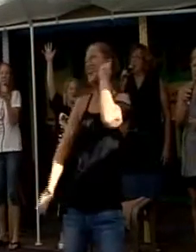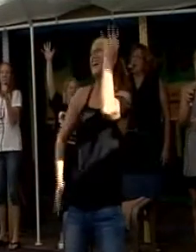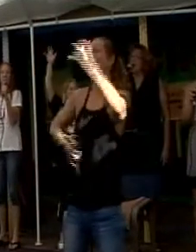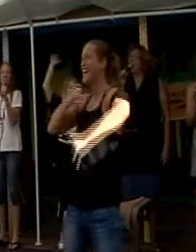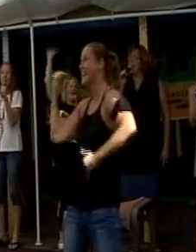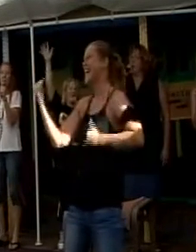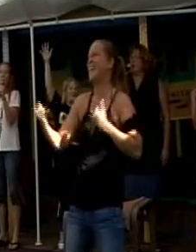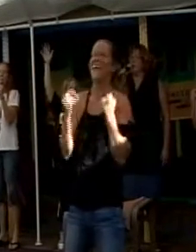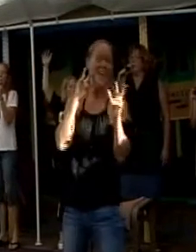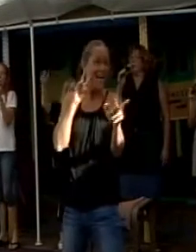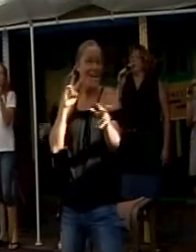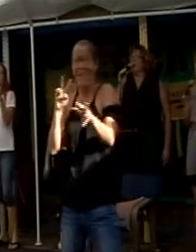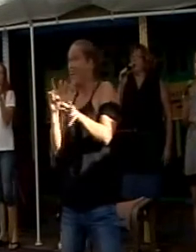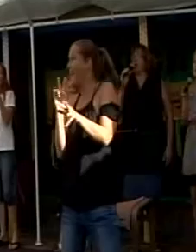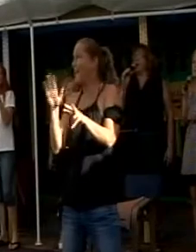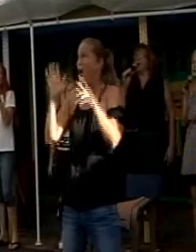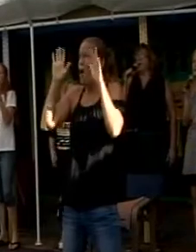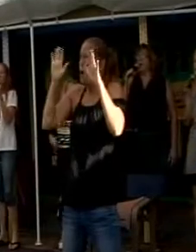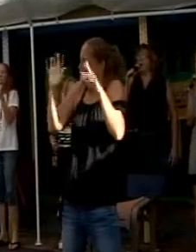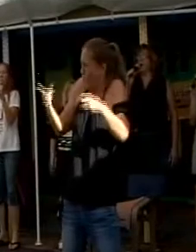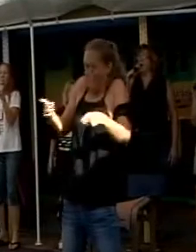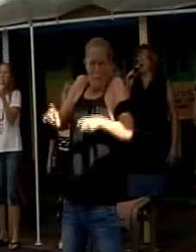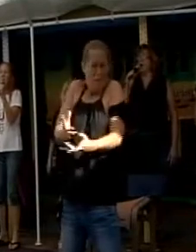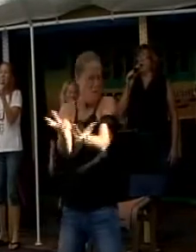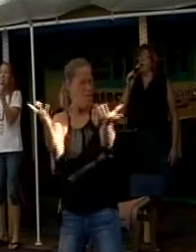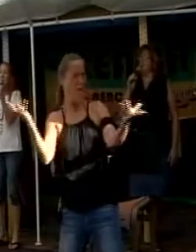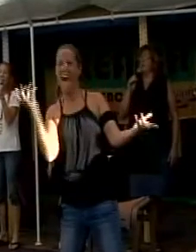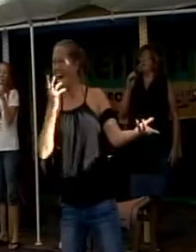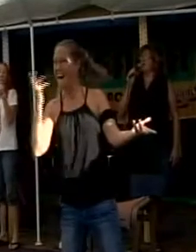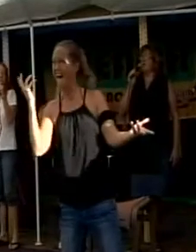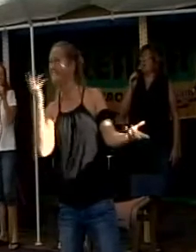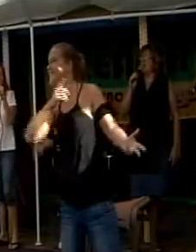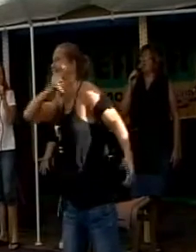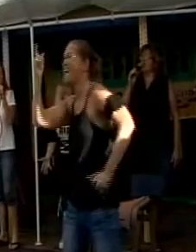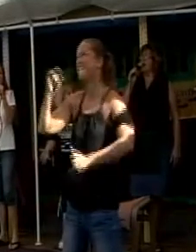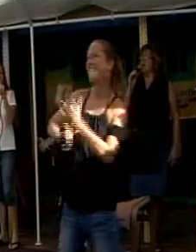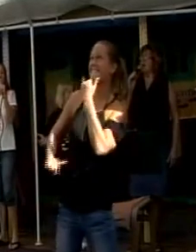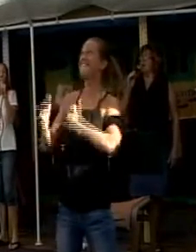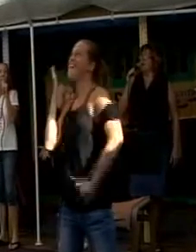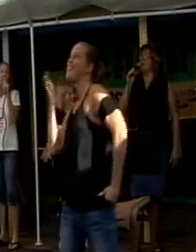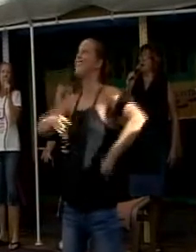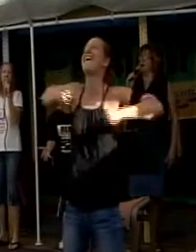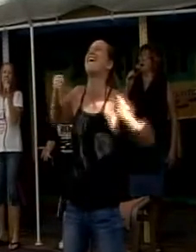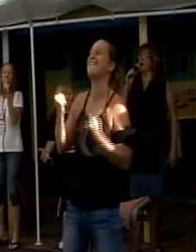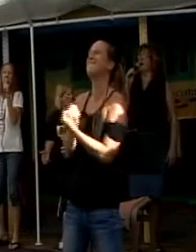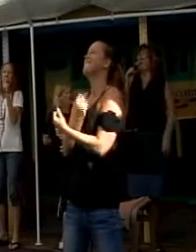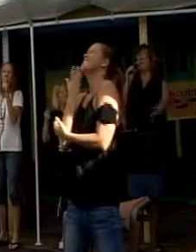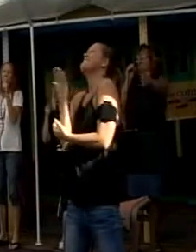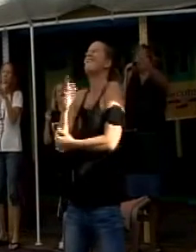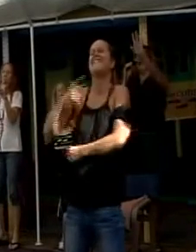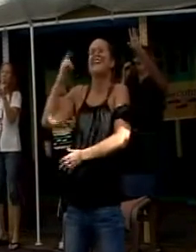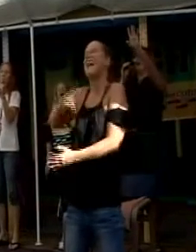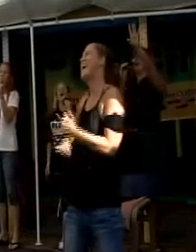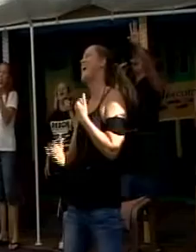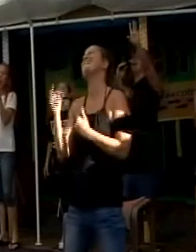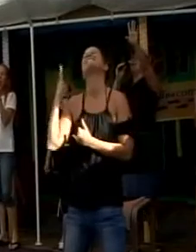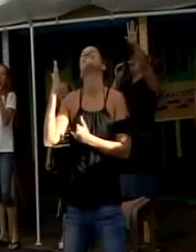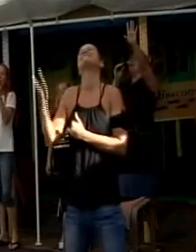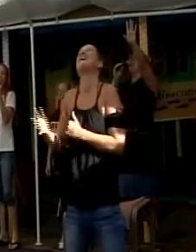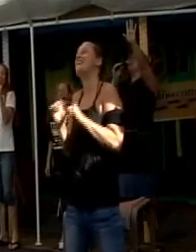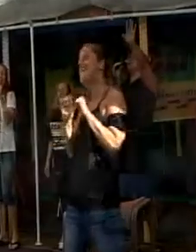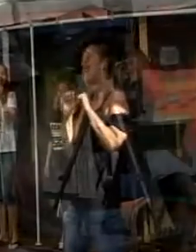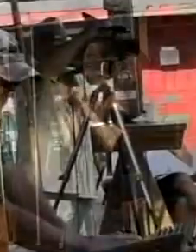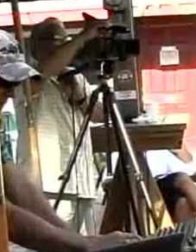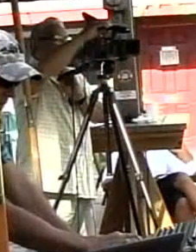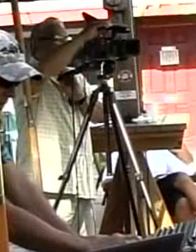for joy at the work of your hand. Forever I love you,